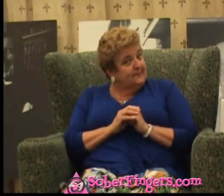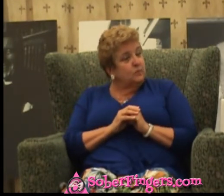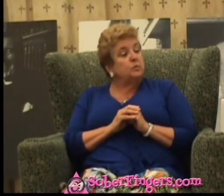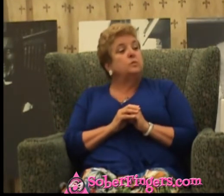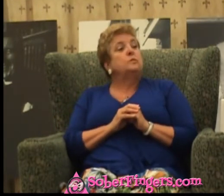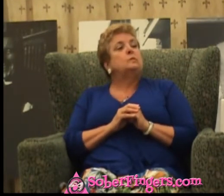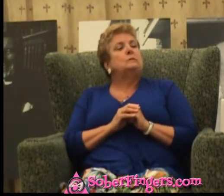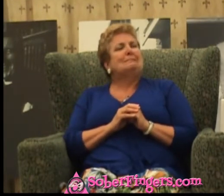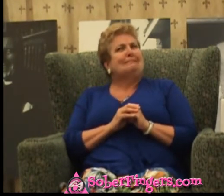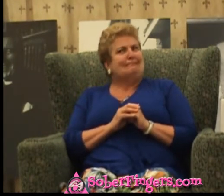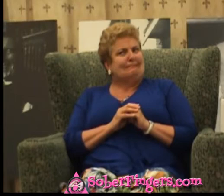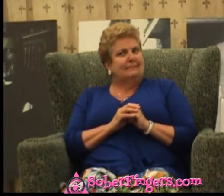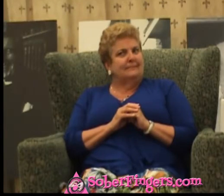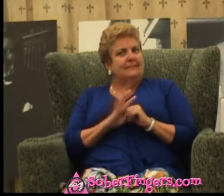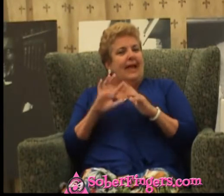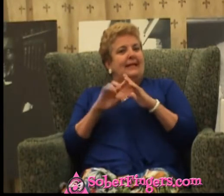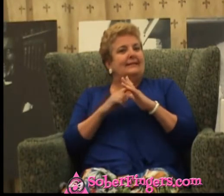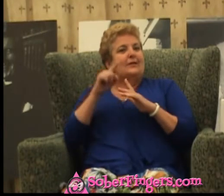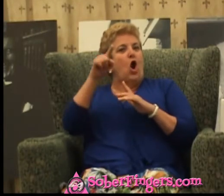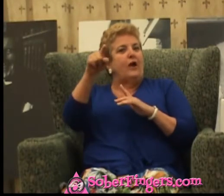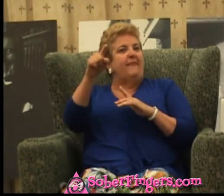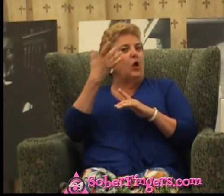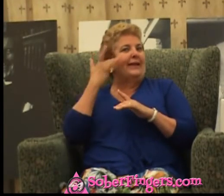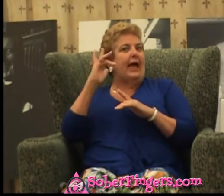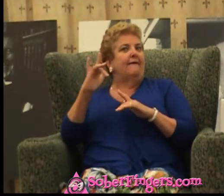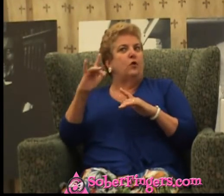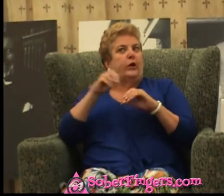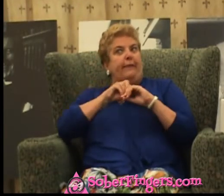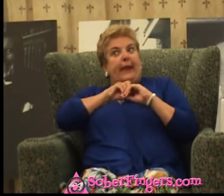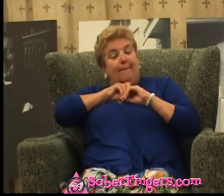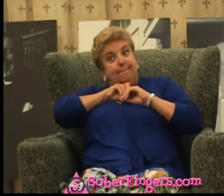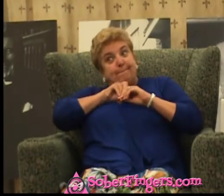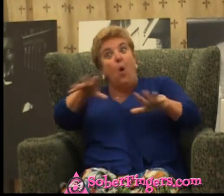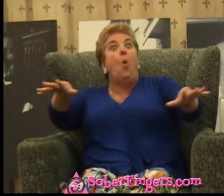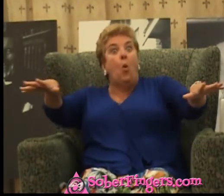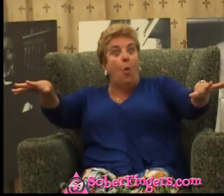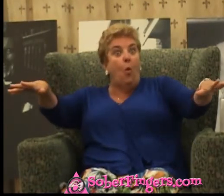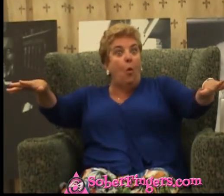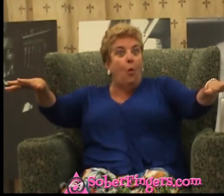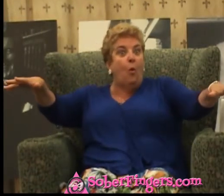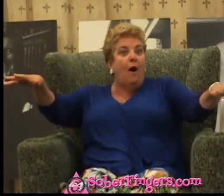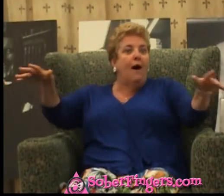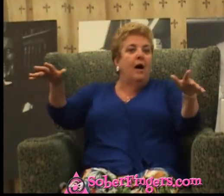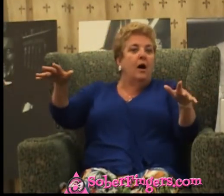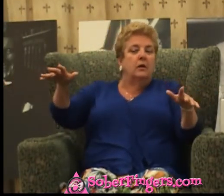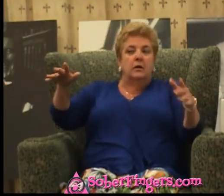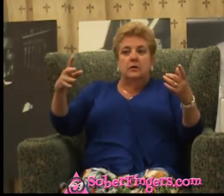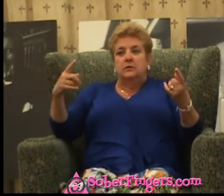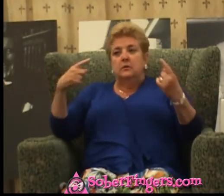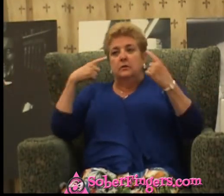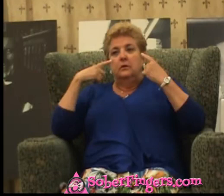And it started there, and it swept all the way. And so I'm going, all right,